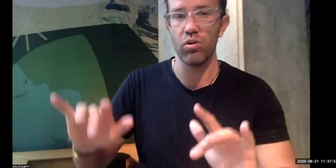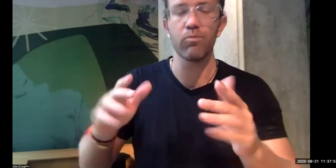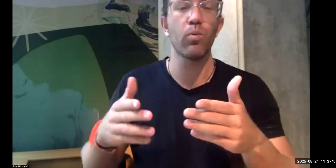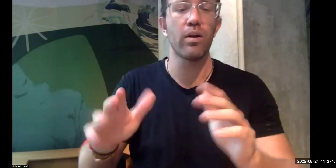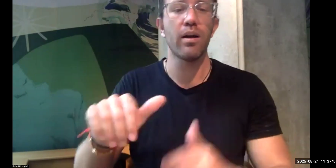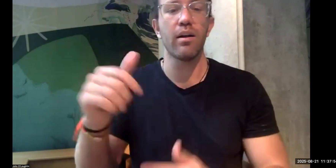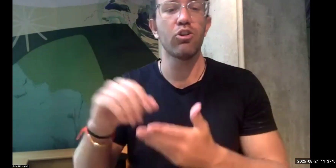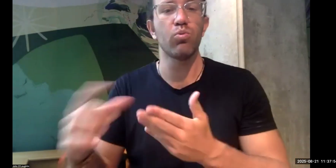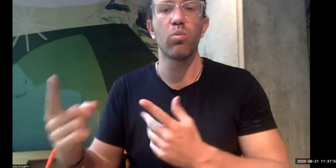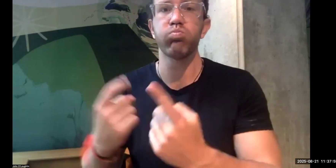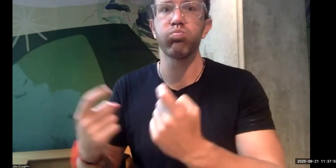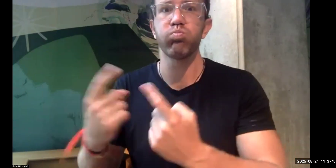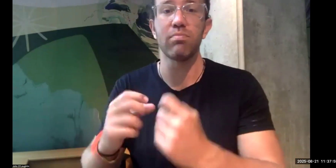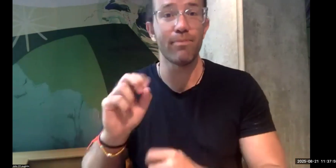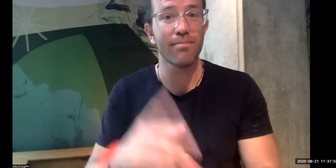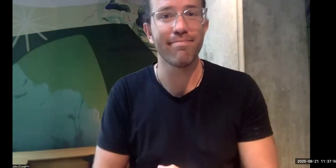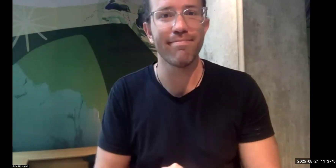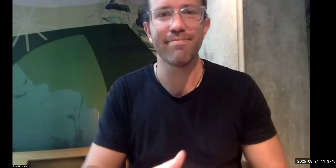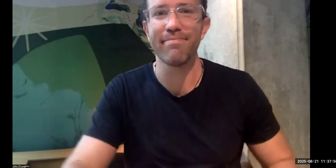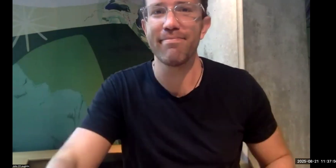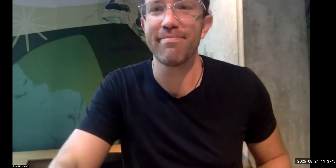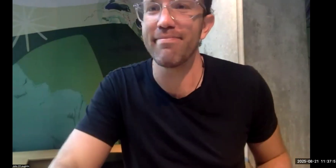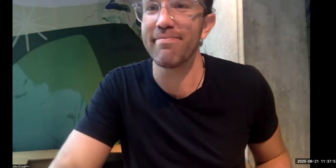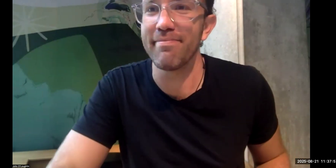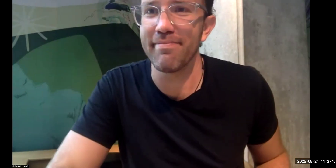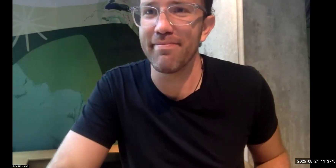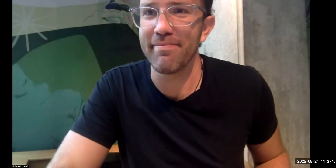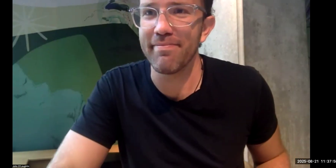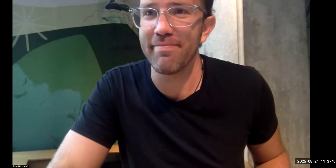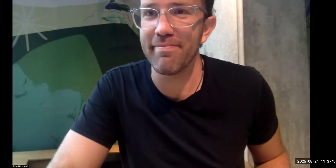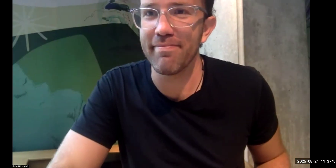any questions, I will go ahead and turn off the recording and students can ask.